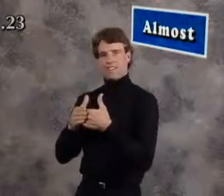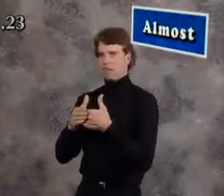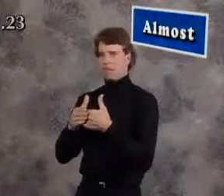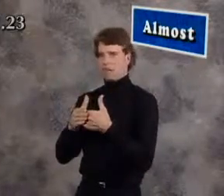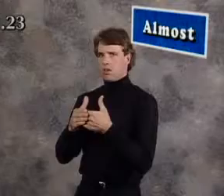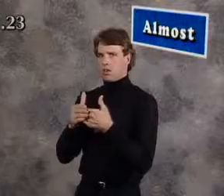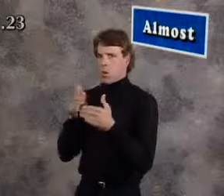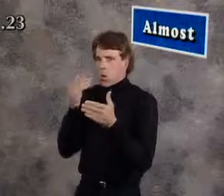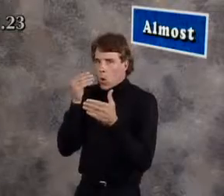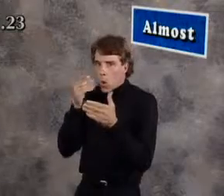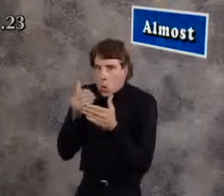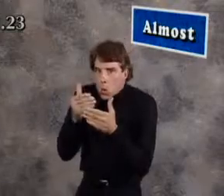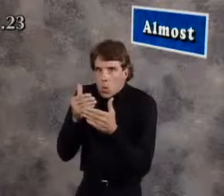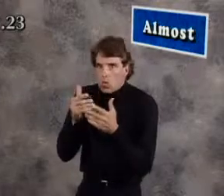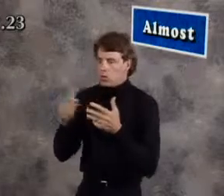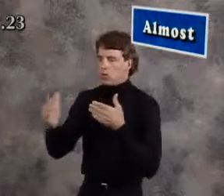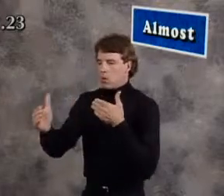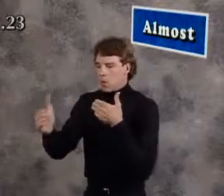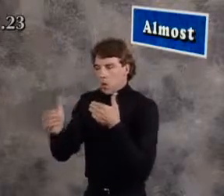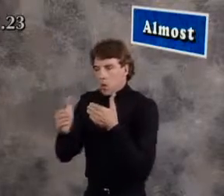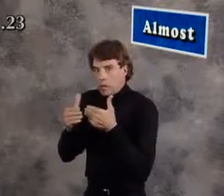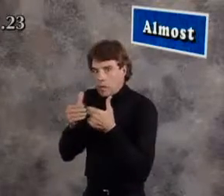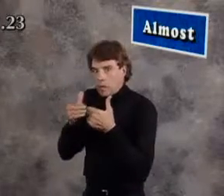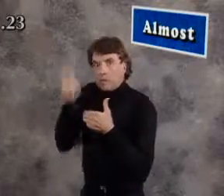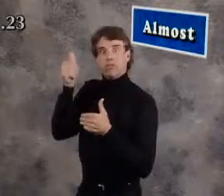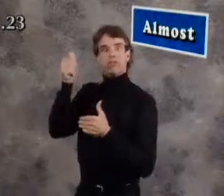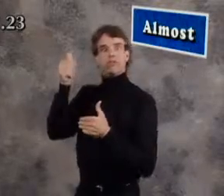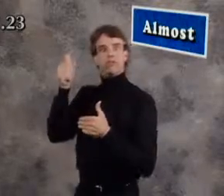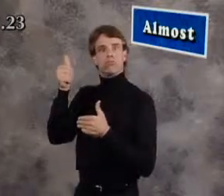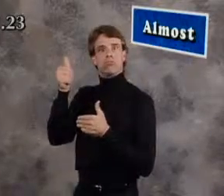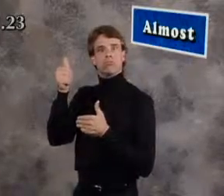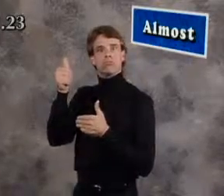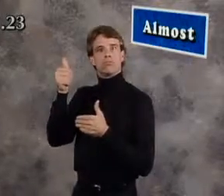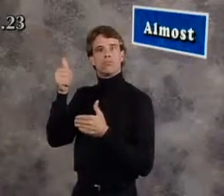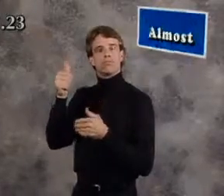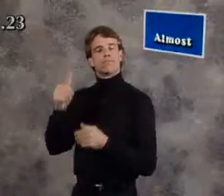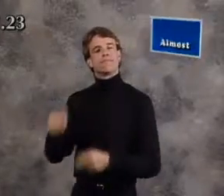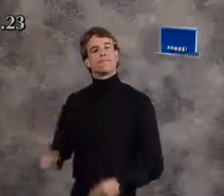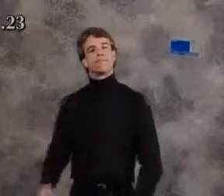It's not touching it, but almost. Almost.